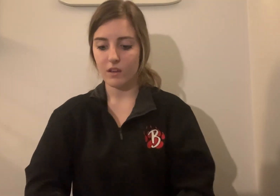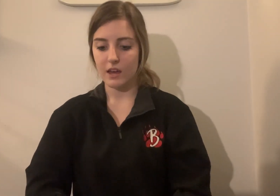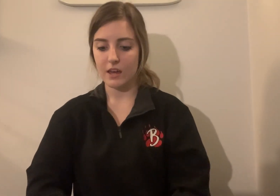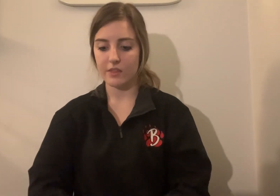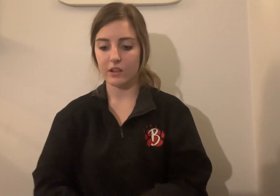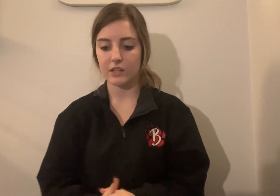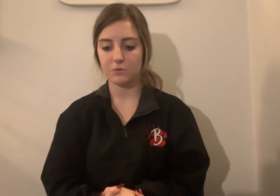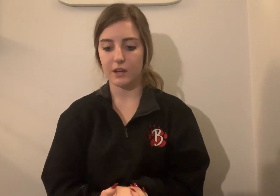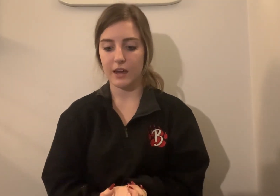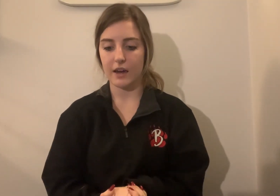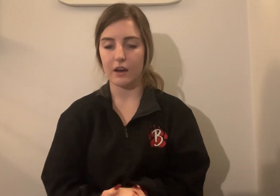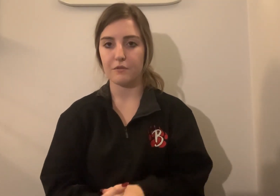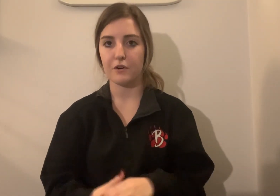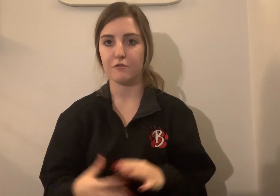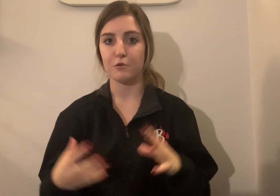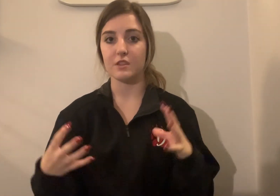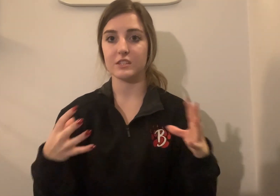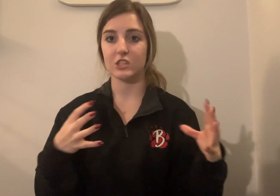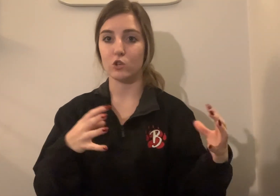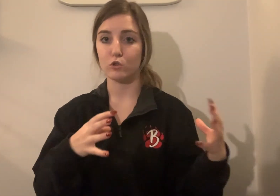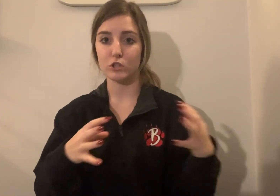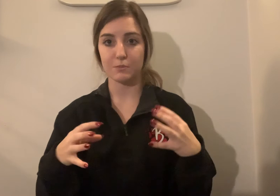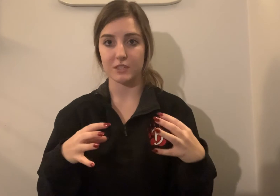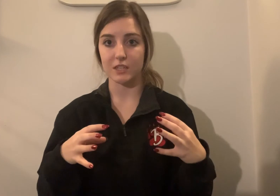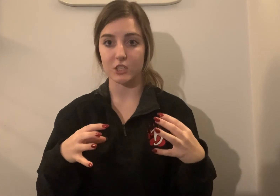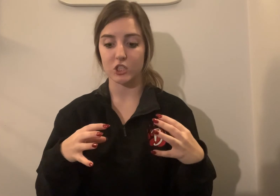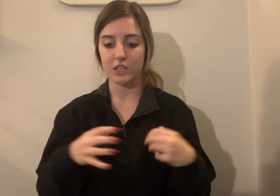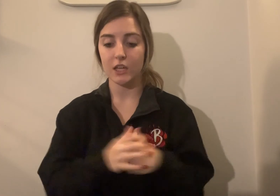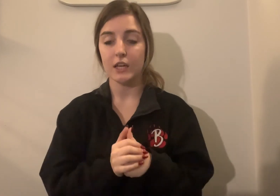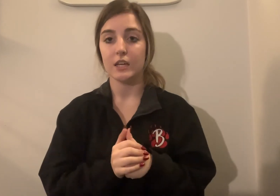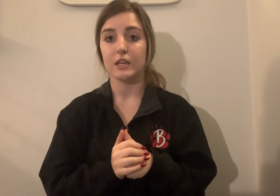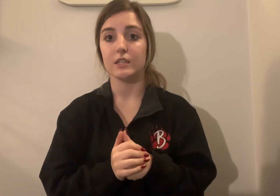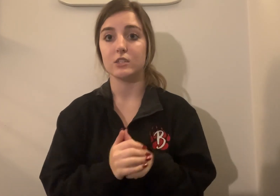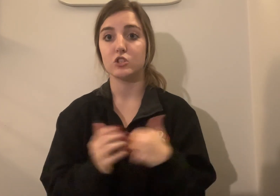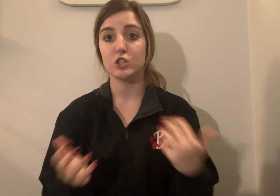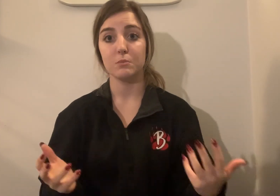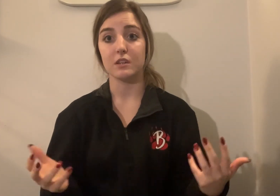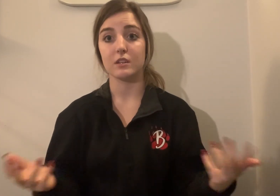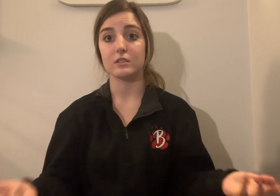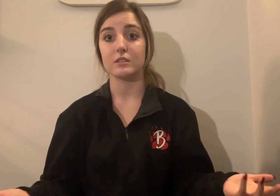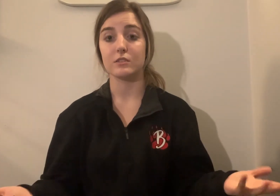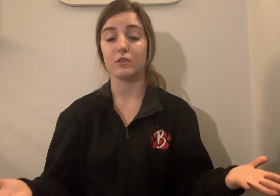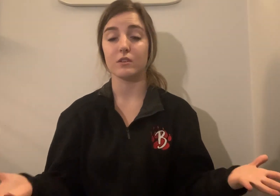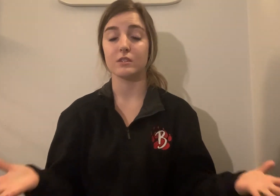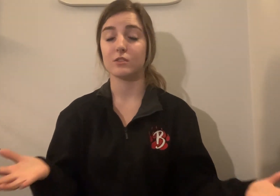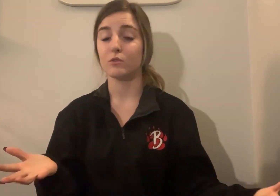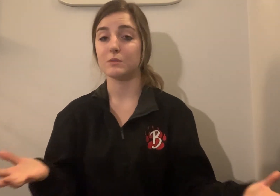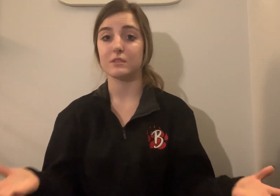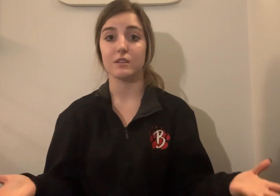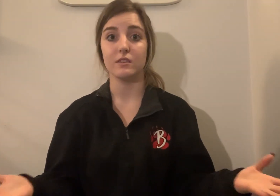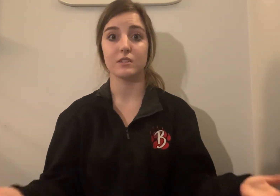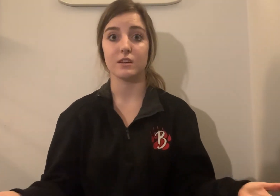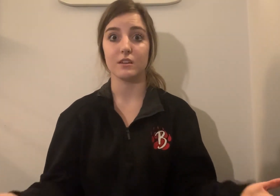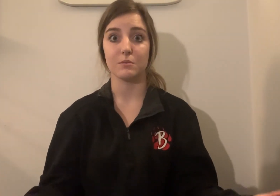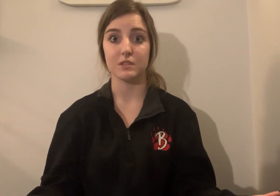And the last one I have for this little Christmas section is chimney, because it has always been said that Santa comes down the